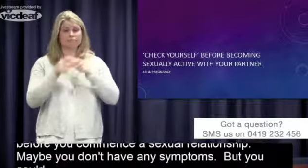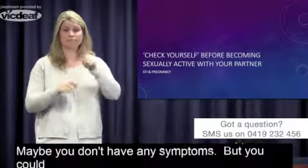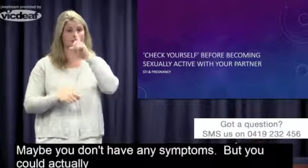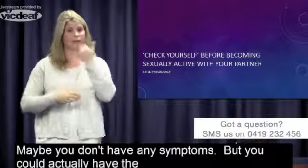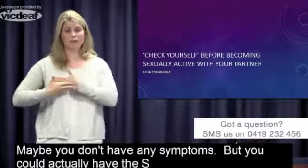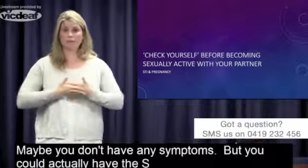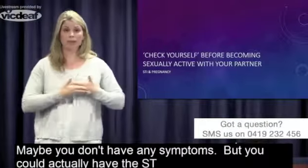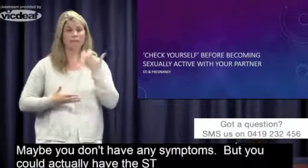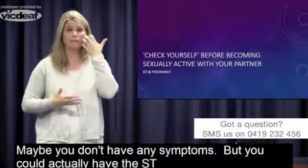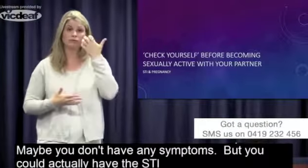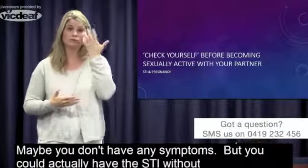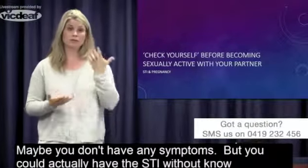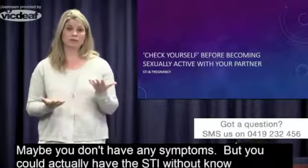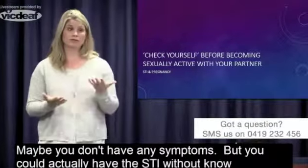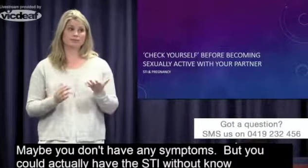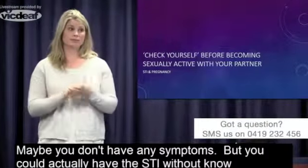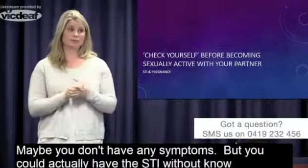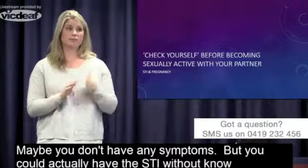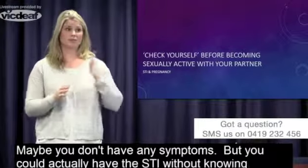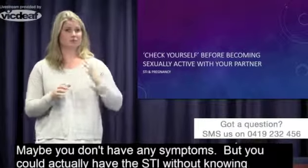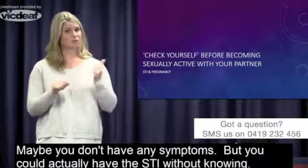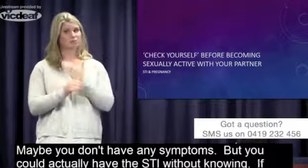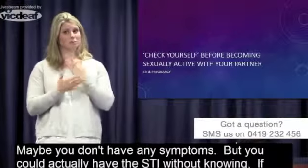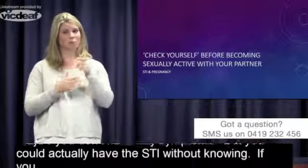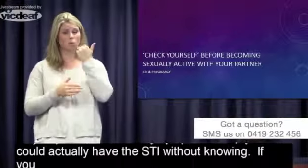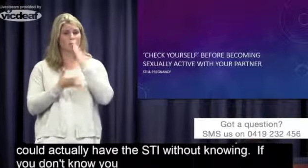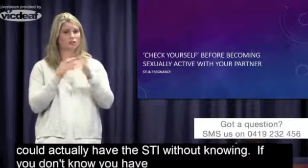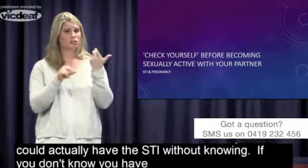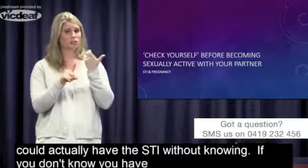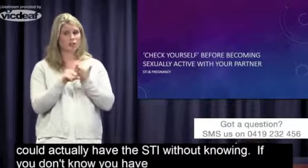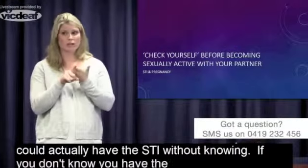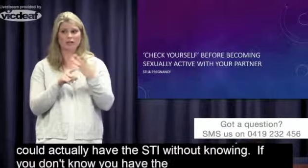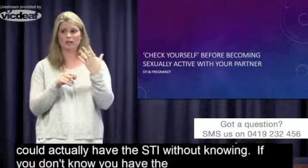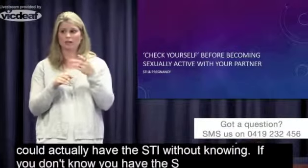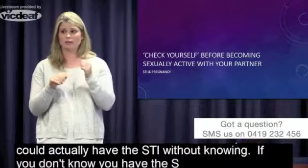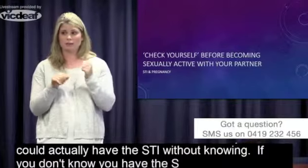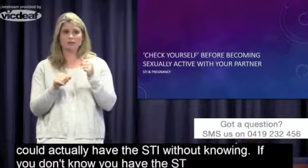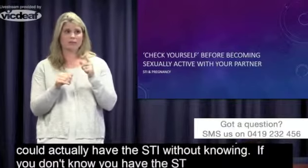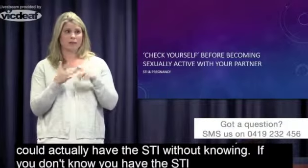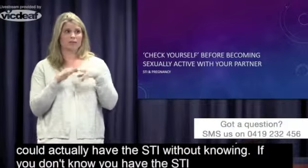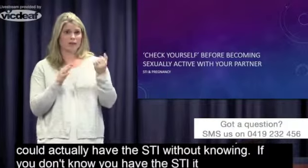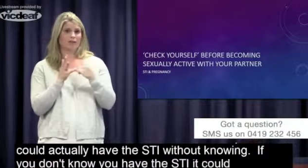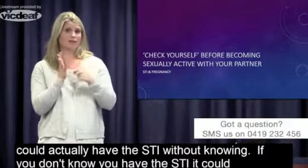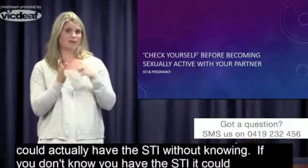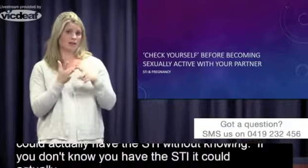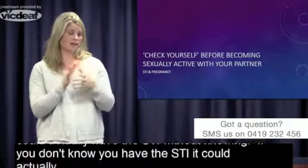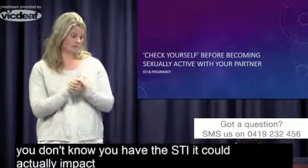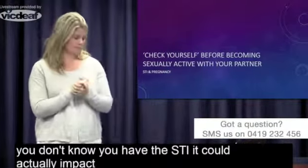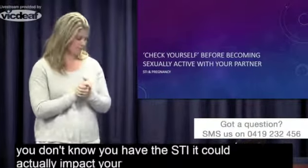knowing. If you don't know you have the STI, it could actually impact your chances of becoming pregnant in the future and you might